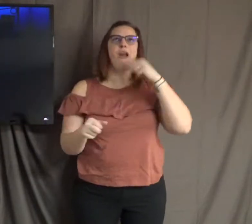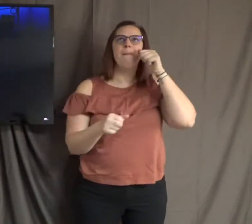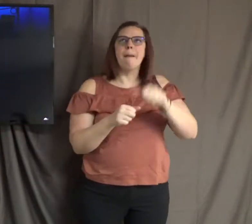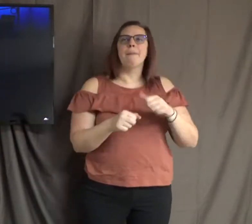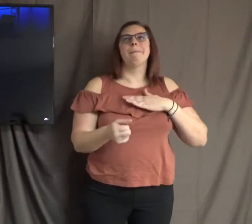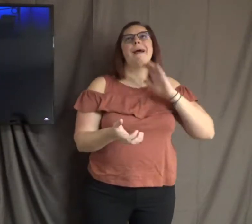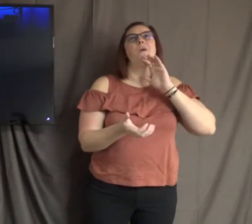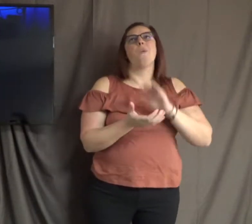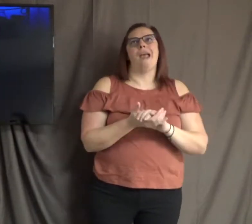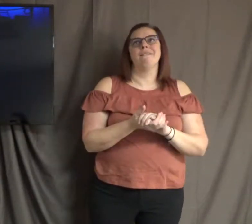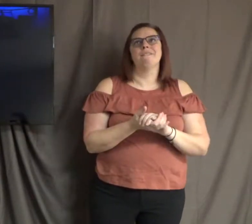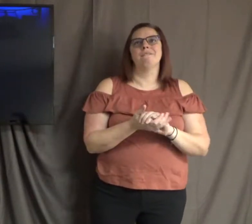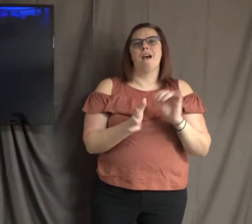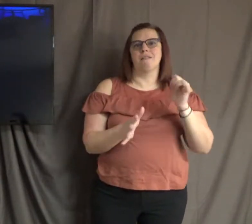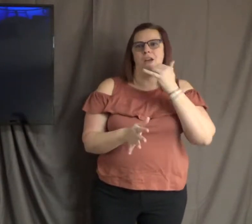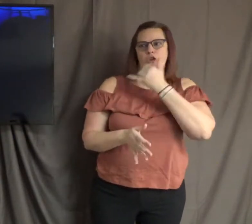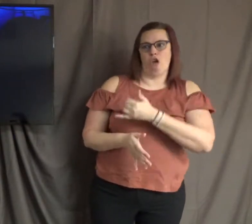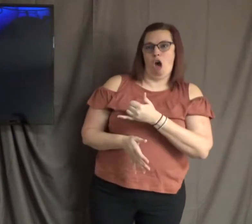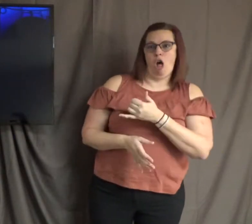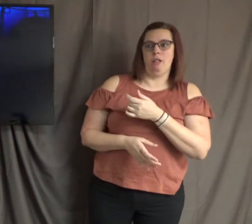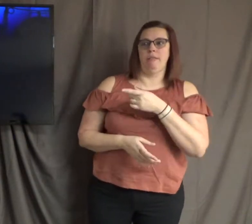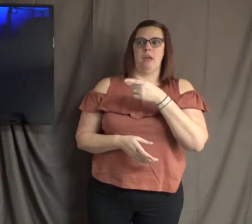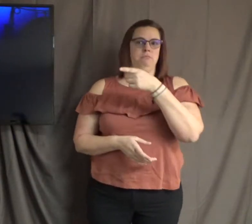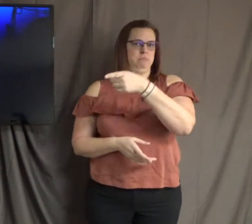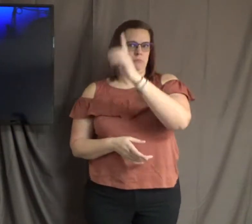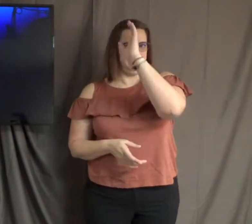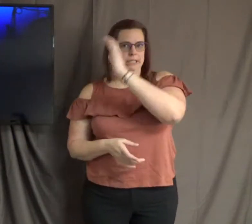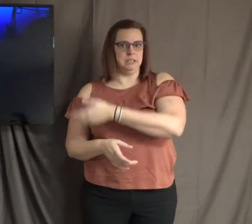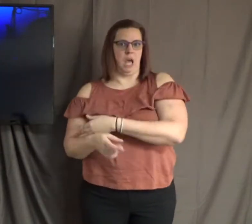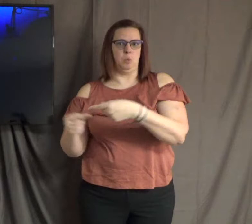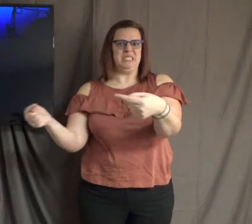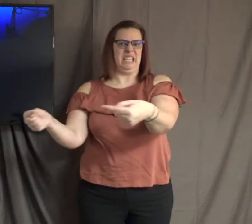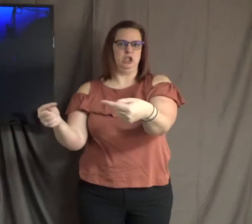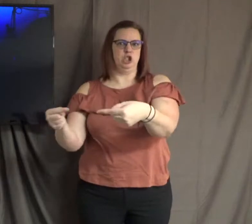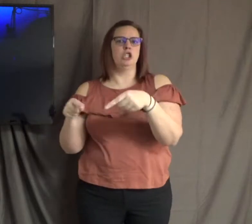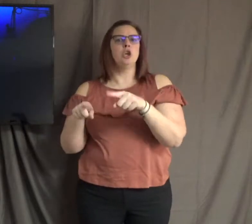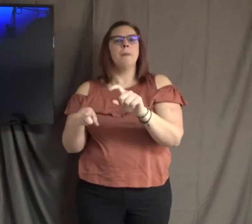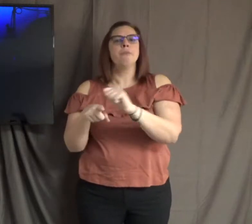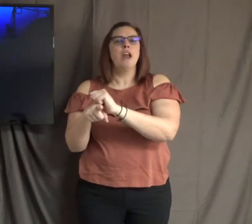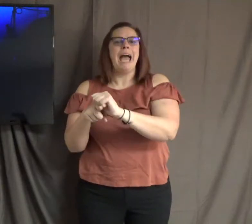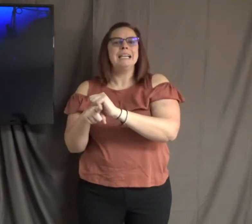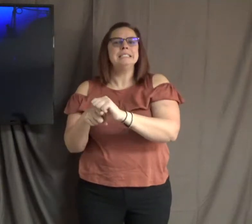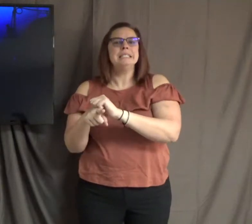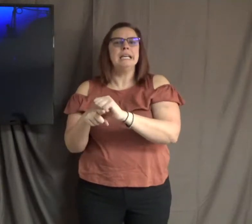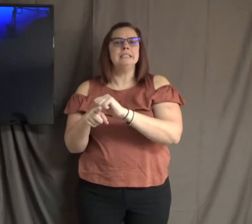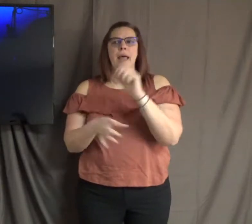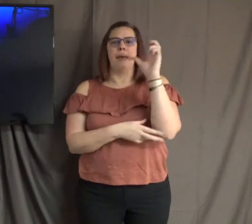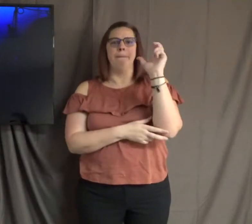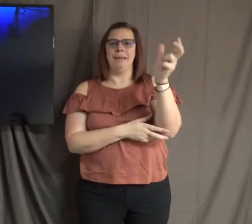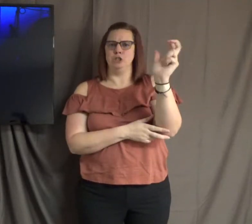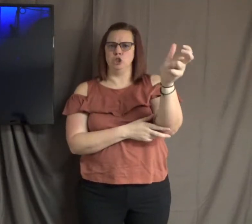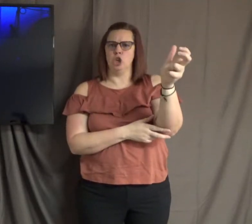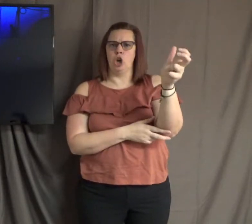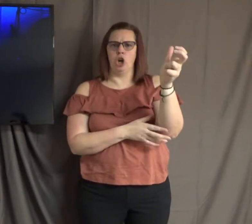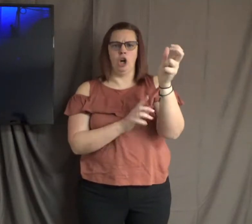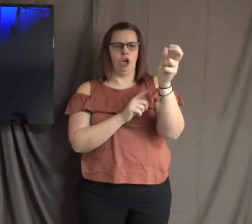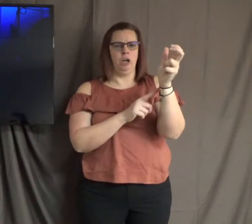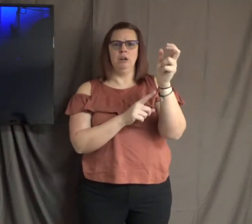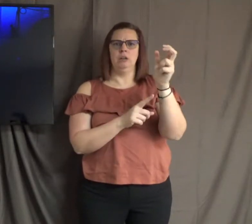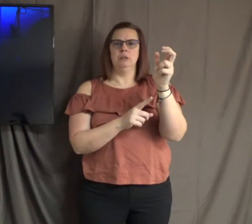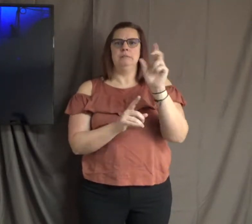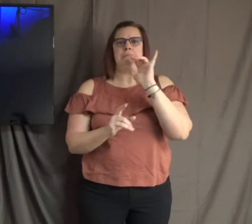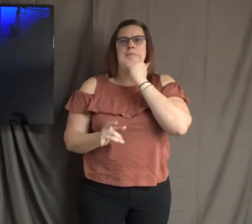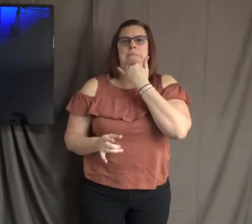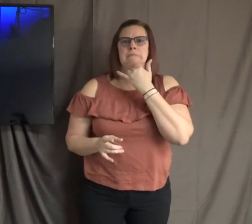call that Gavin had been injured during practice. The pitcher, the coach, was throwing batting practice and hit him in the